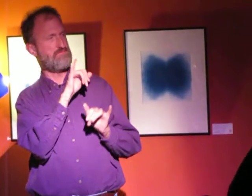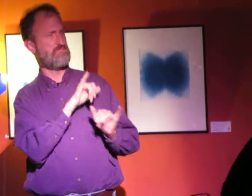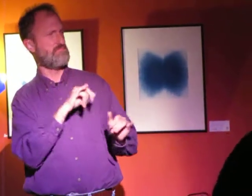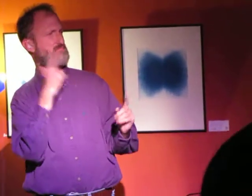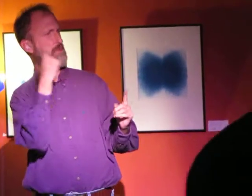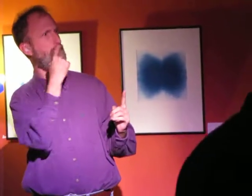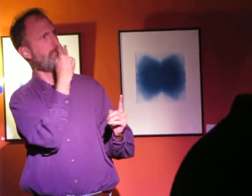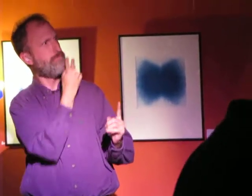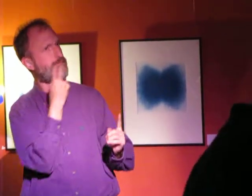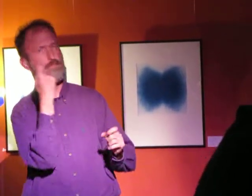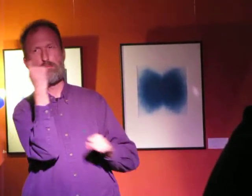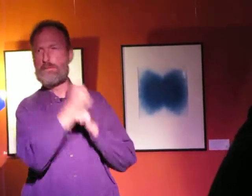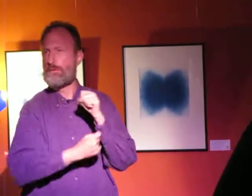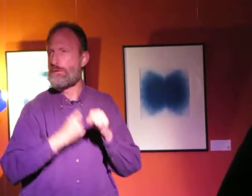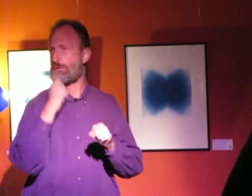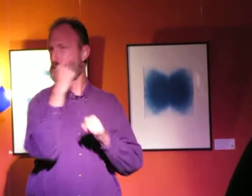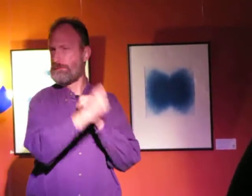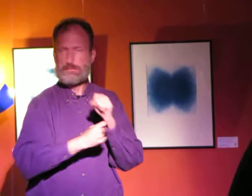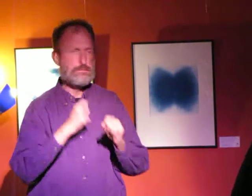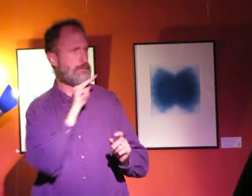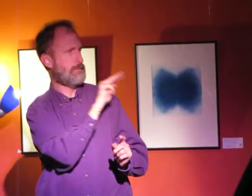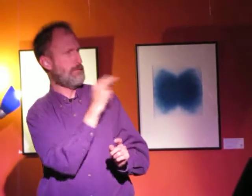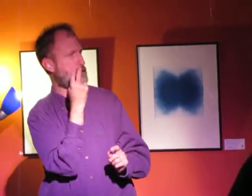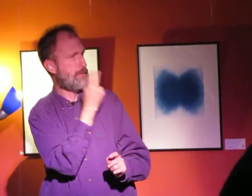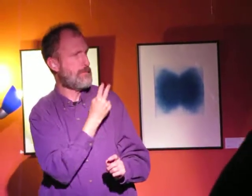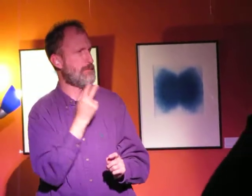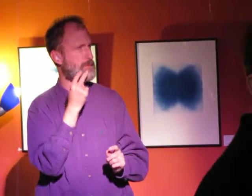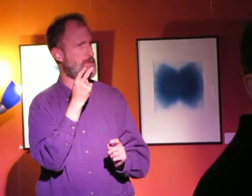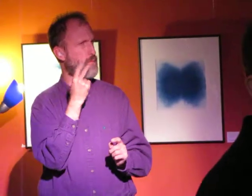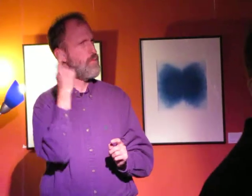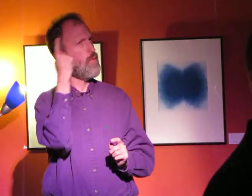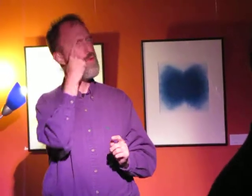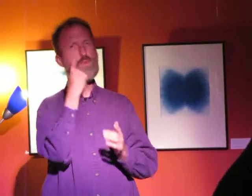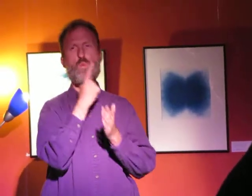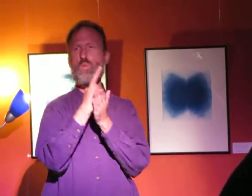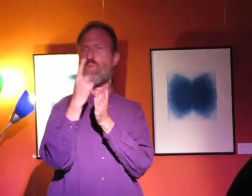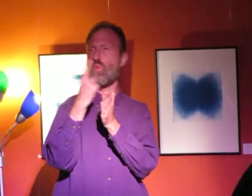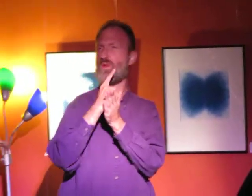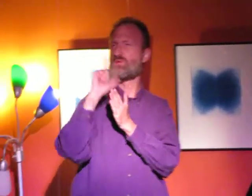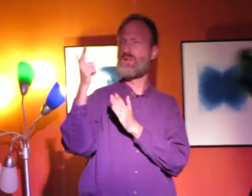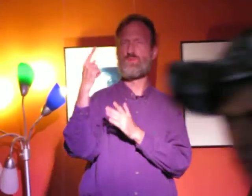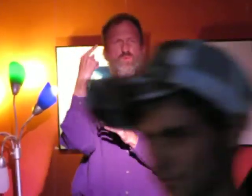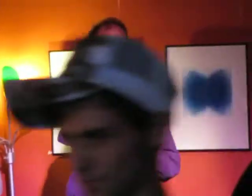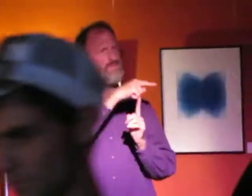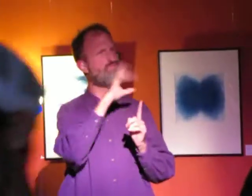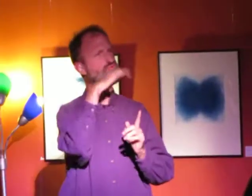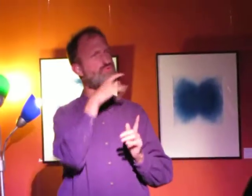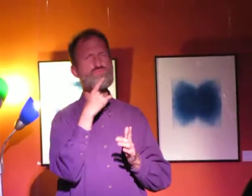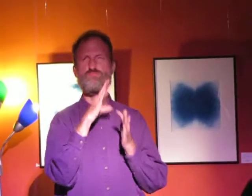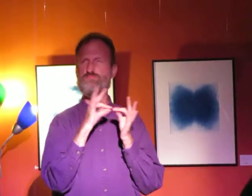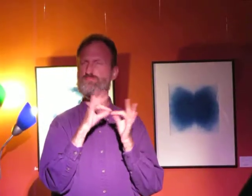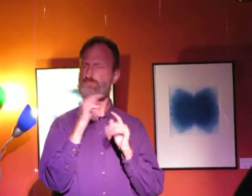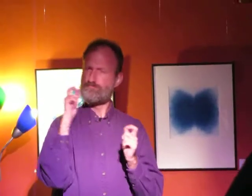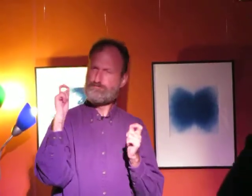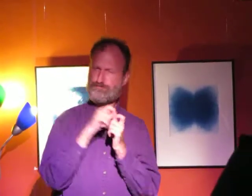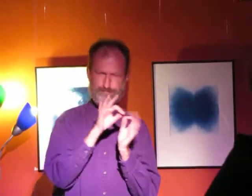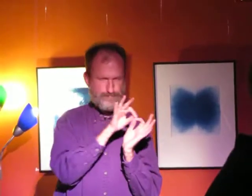eyes, worn thin by years of guessing the lip movements of strangers and wondering for weeks afterward exactly what they